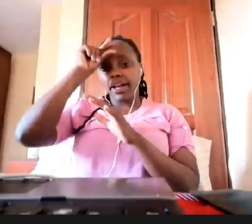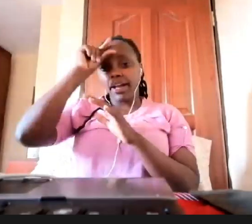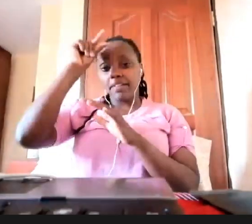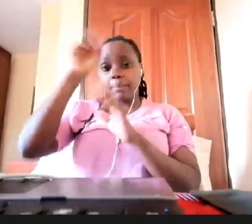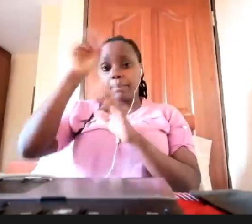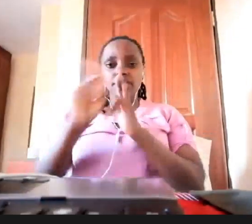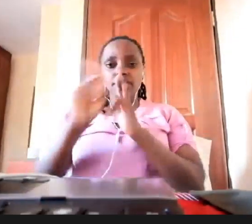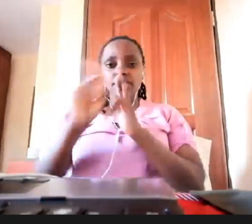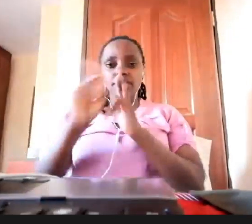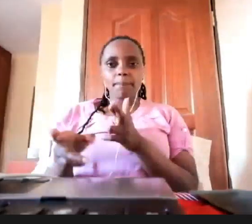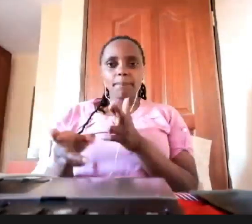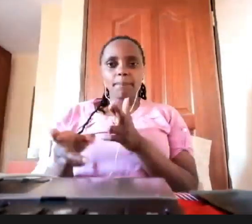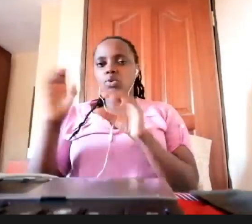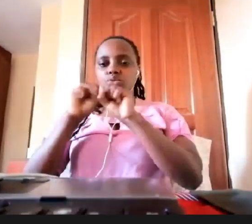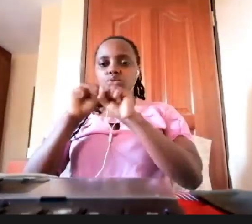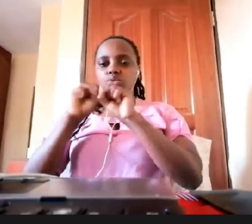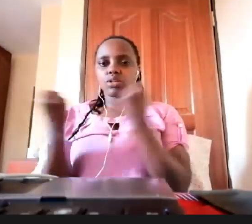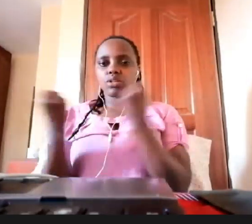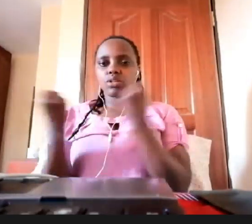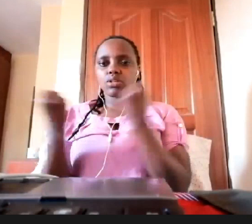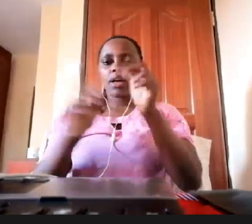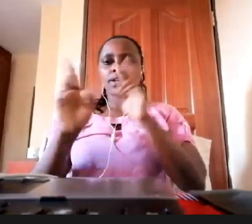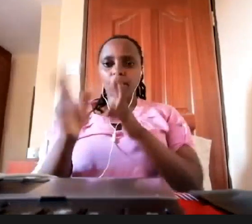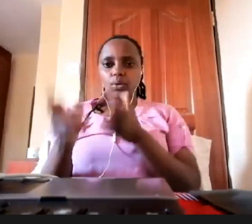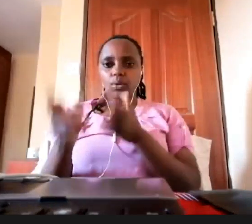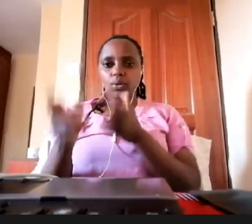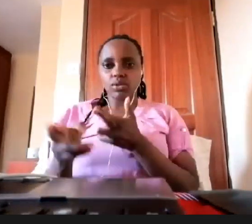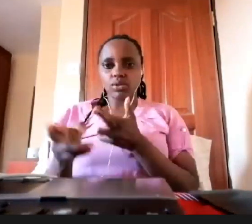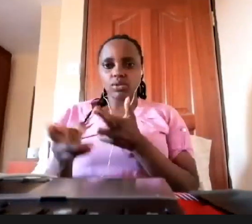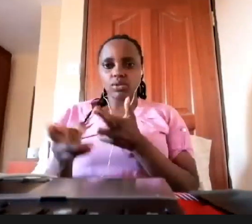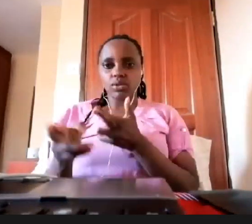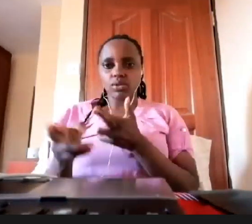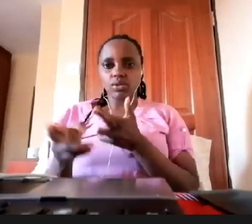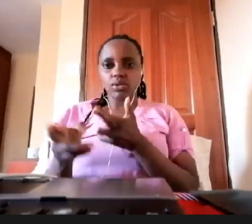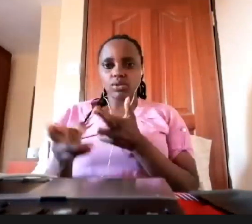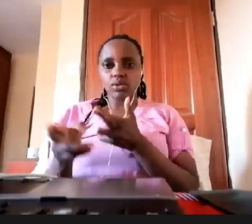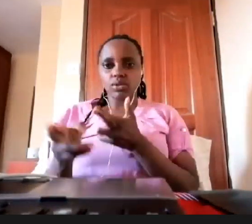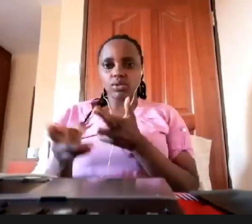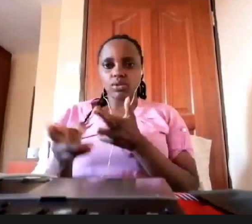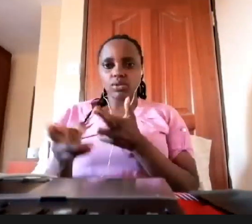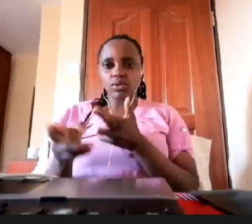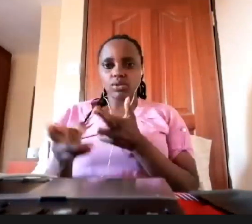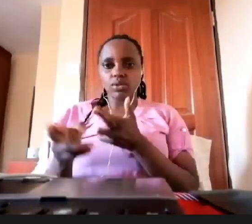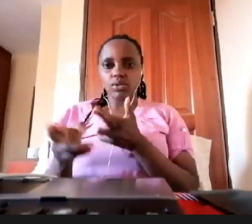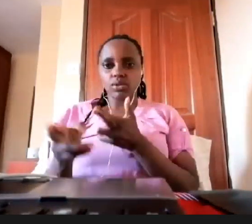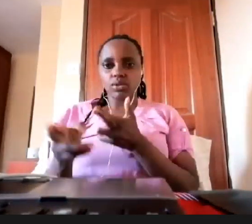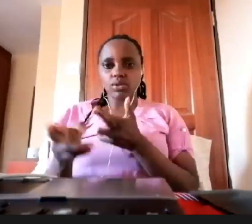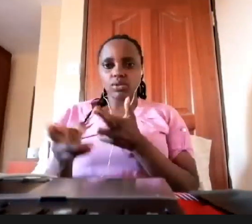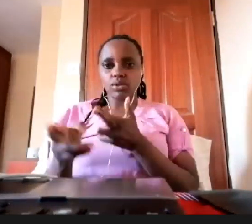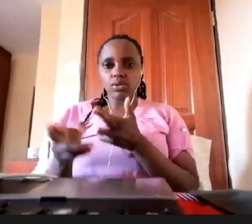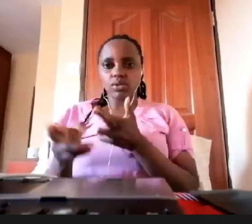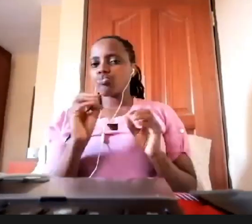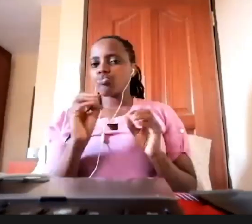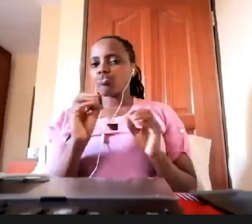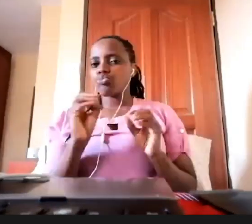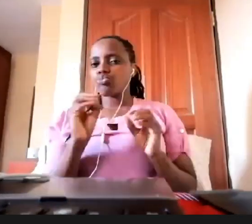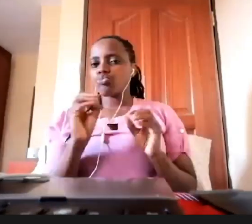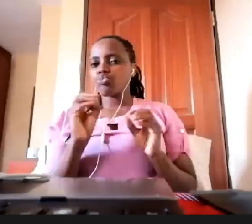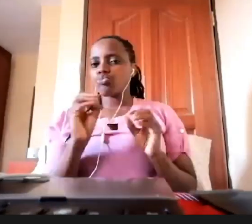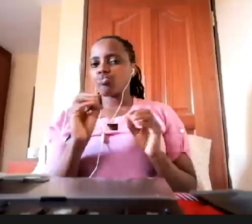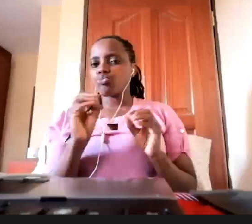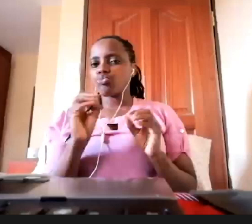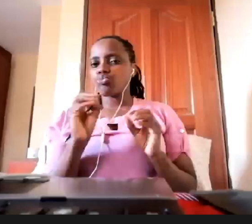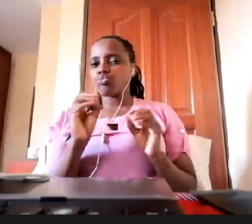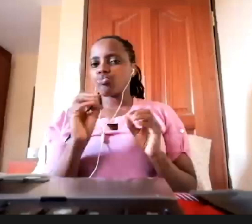civil society organizations have also submitted complementary reports, received except to